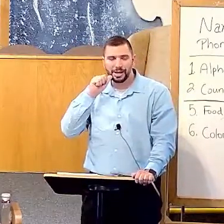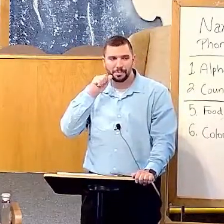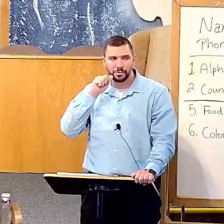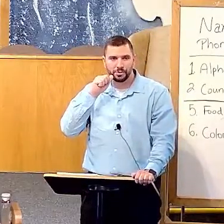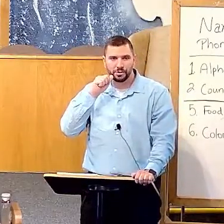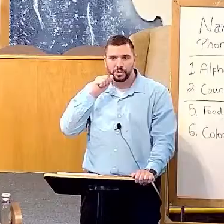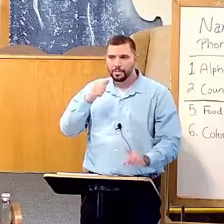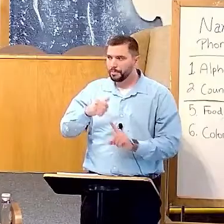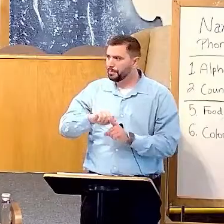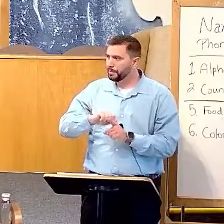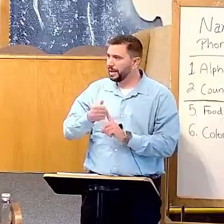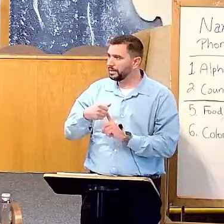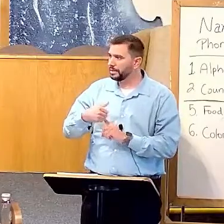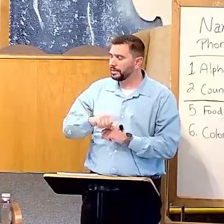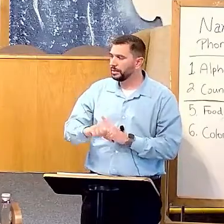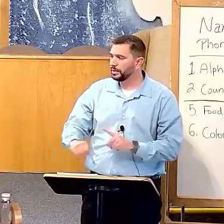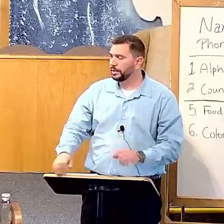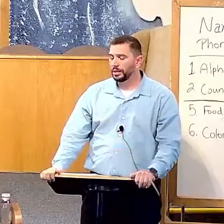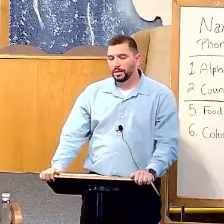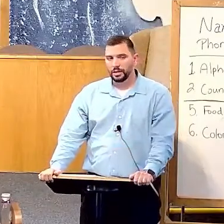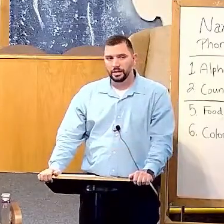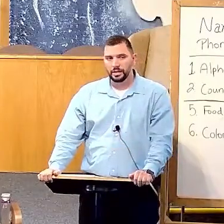apple, banana,